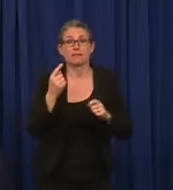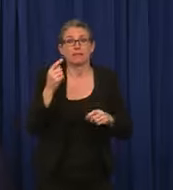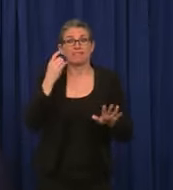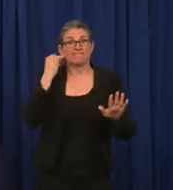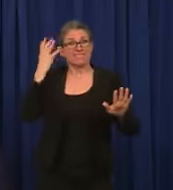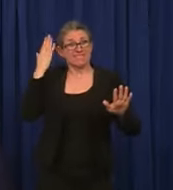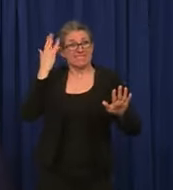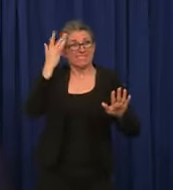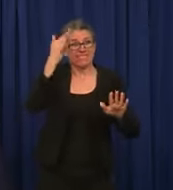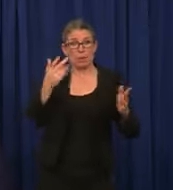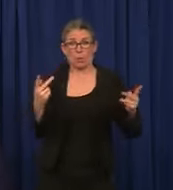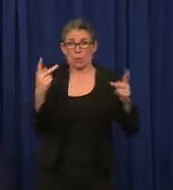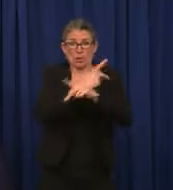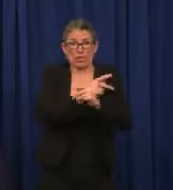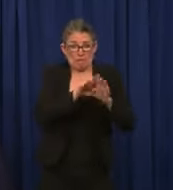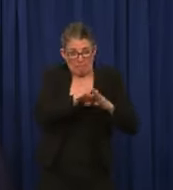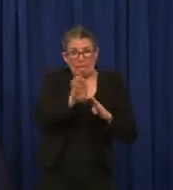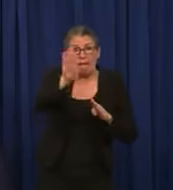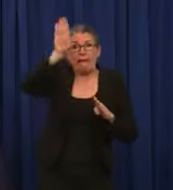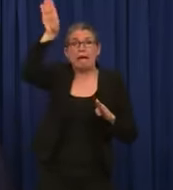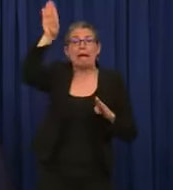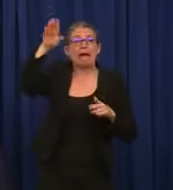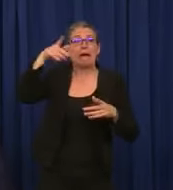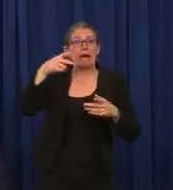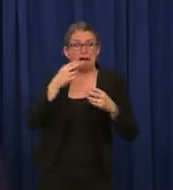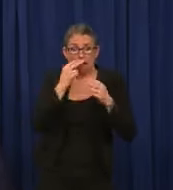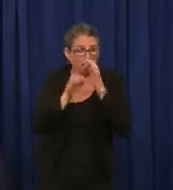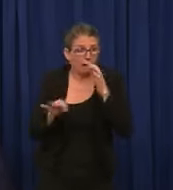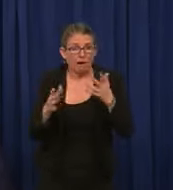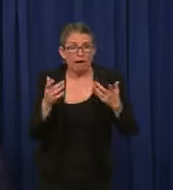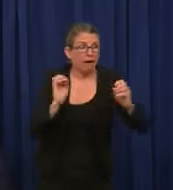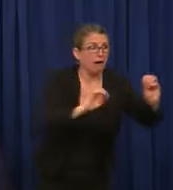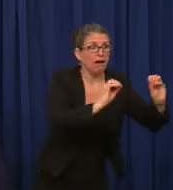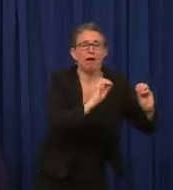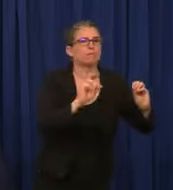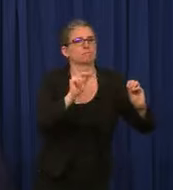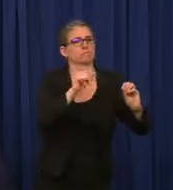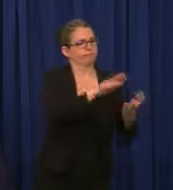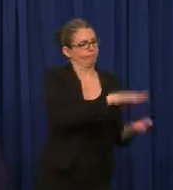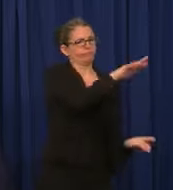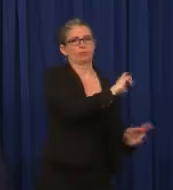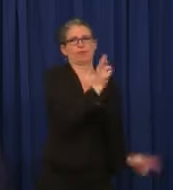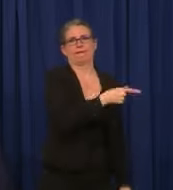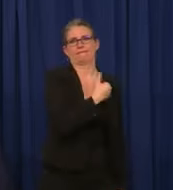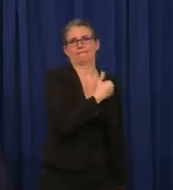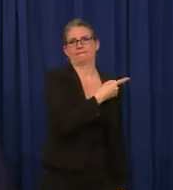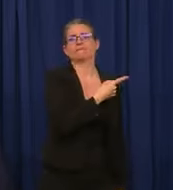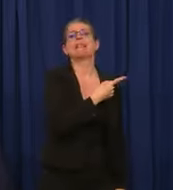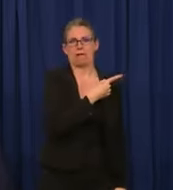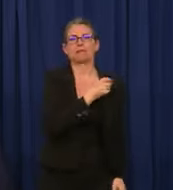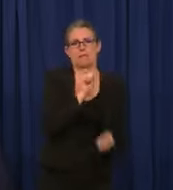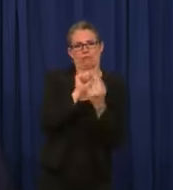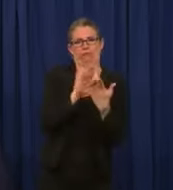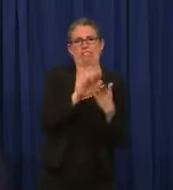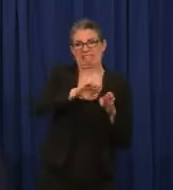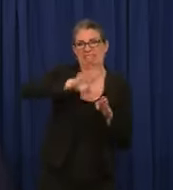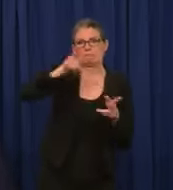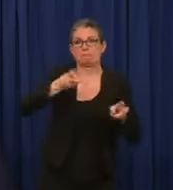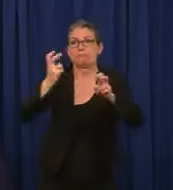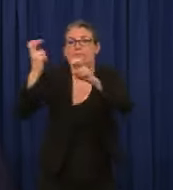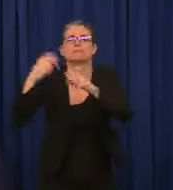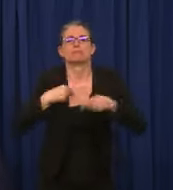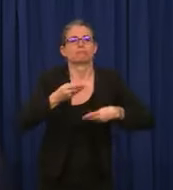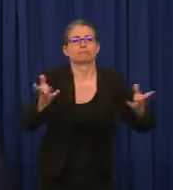be equipped for that. But we continue to ask the federal government to do their part as well to try to keep states fully